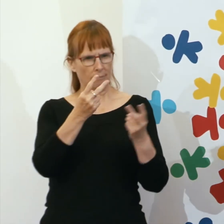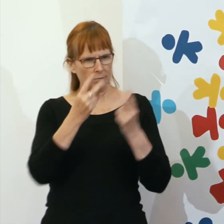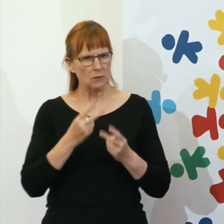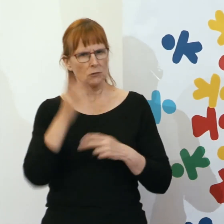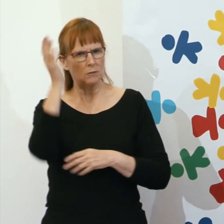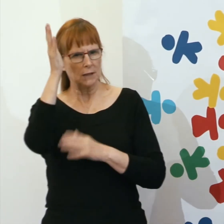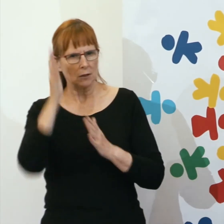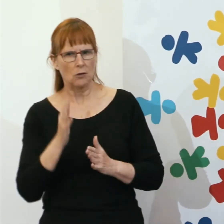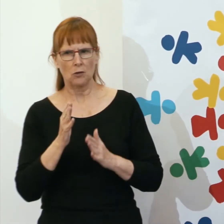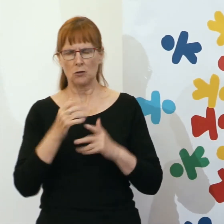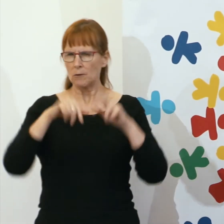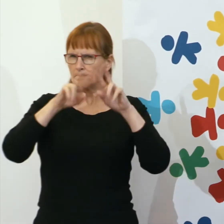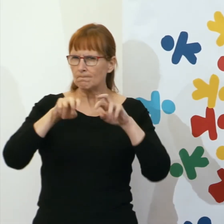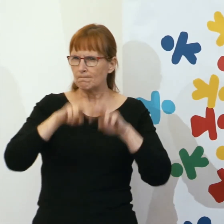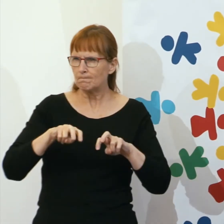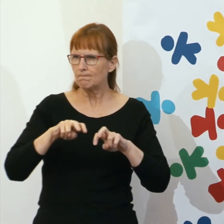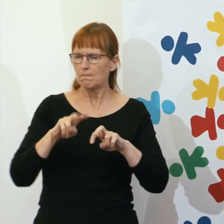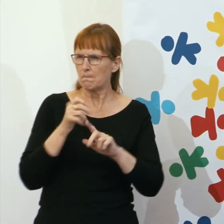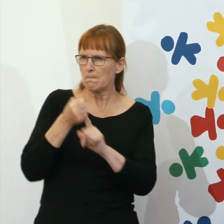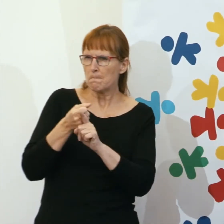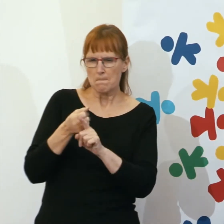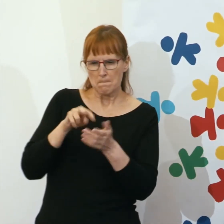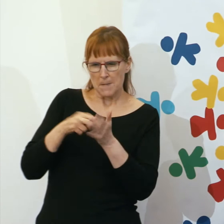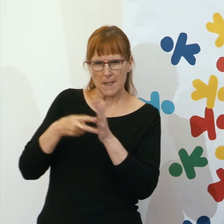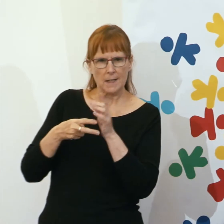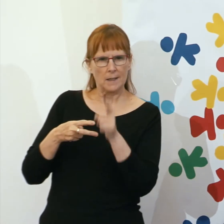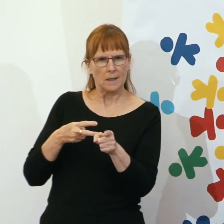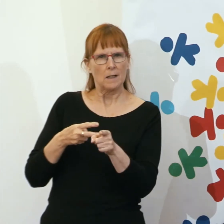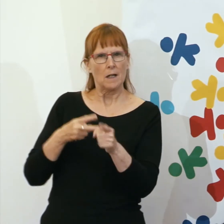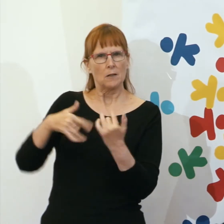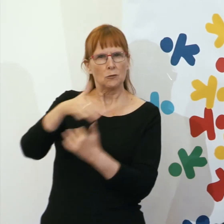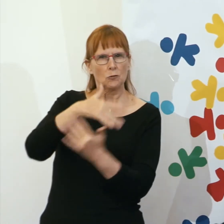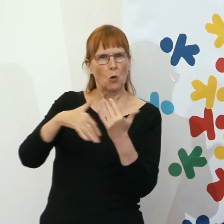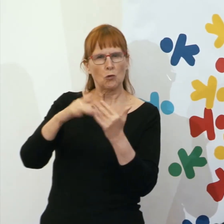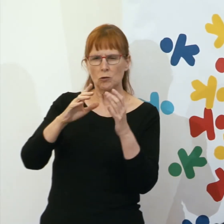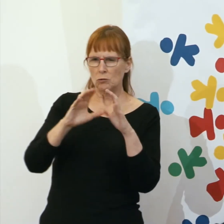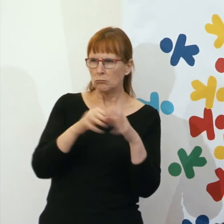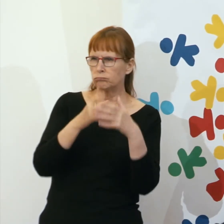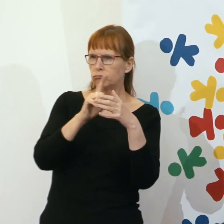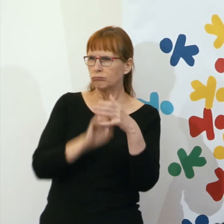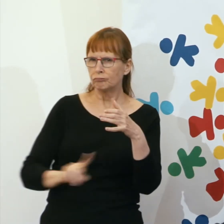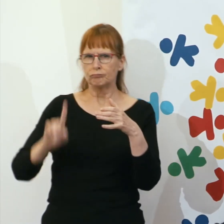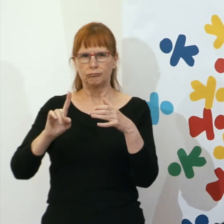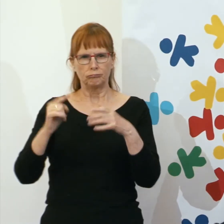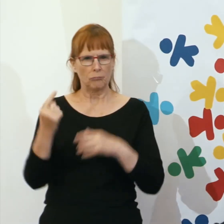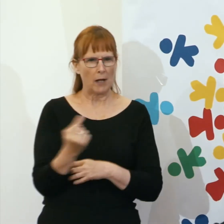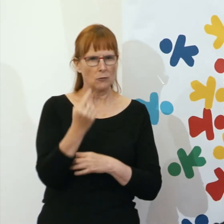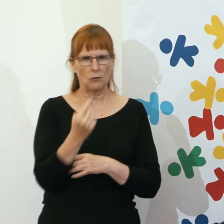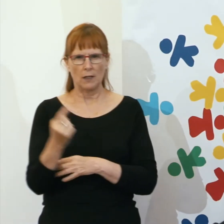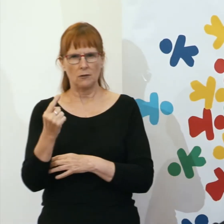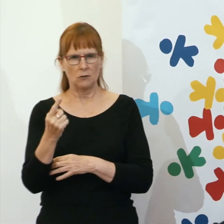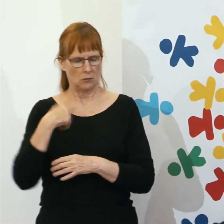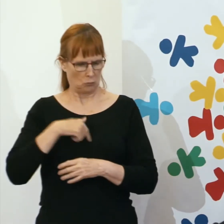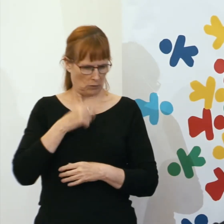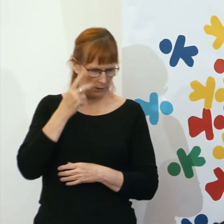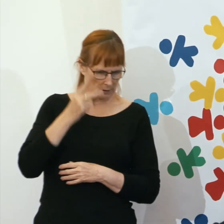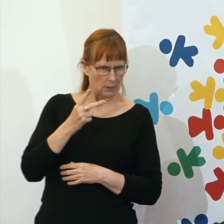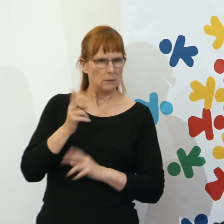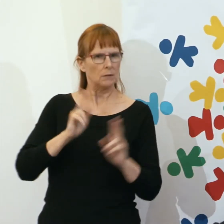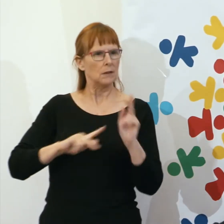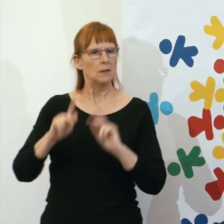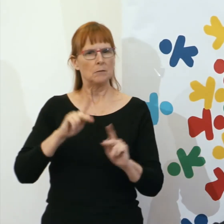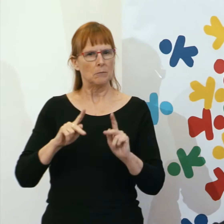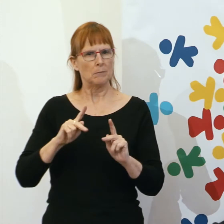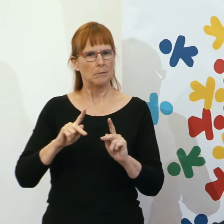real impacts of social isolation, and we examine the strategies, power, and potential of individuals